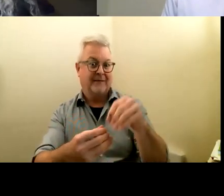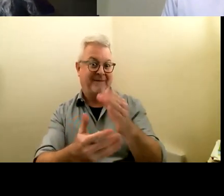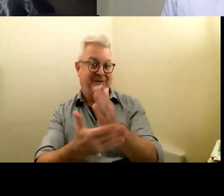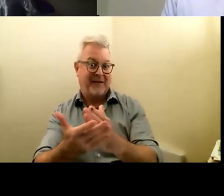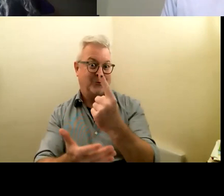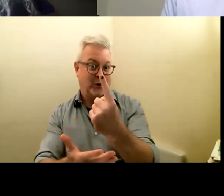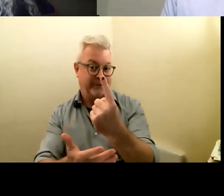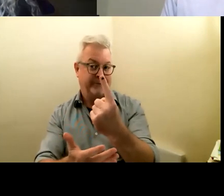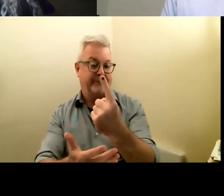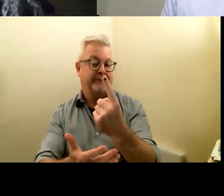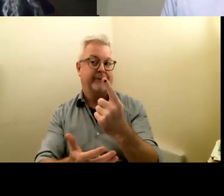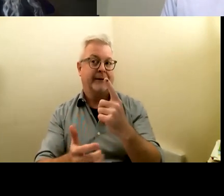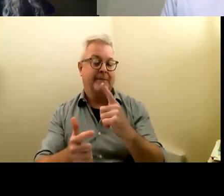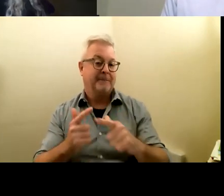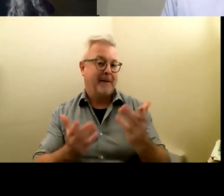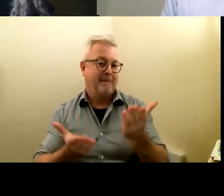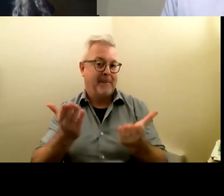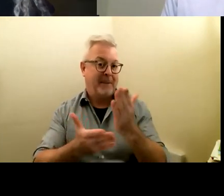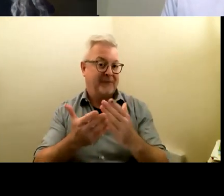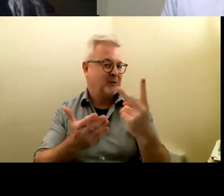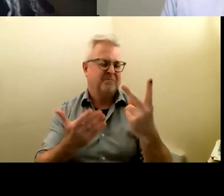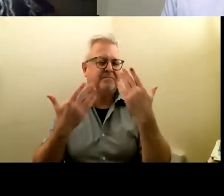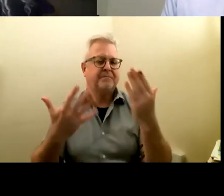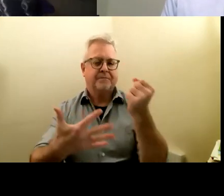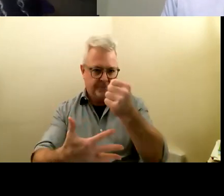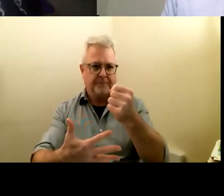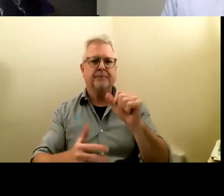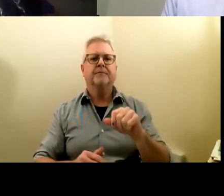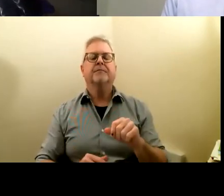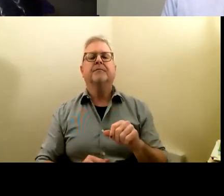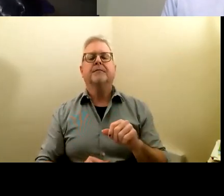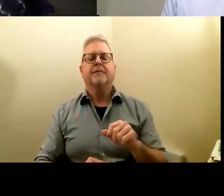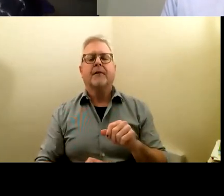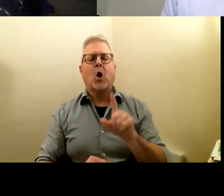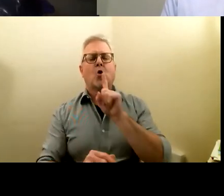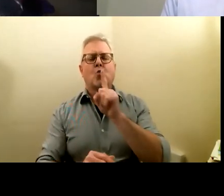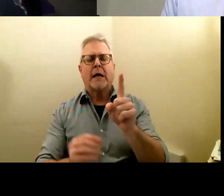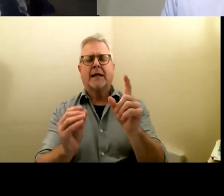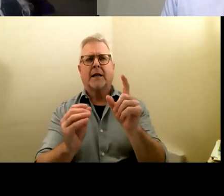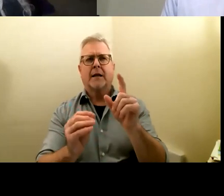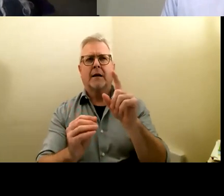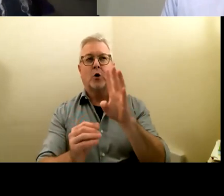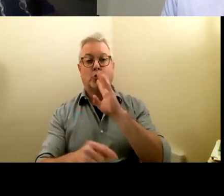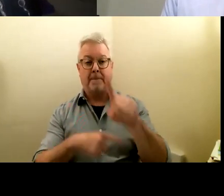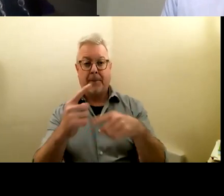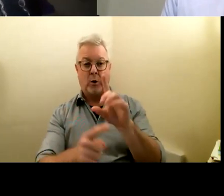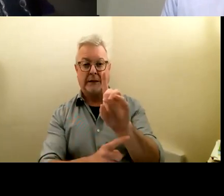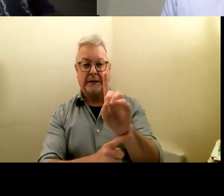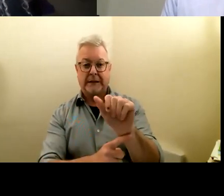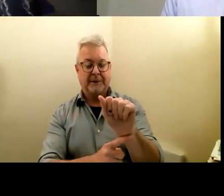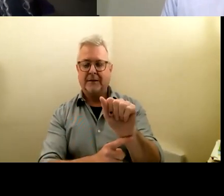sign language interpreters, that we should be, the sign language interpreters should be prioritized, maybe in phase 1 or 2.